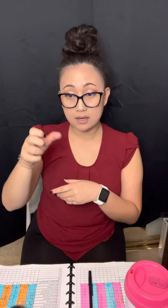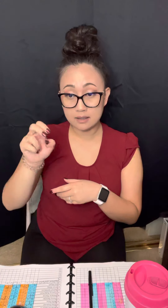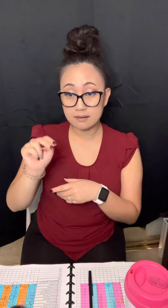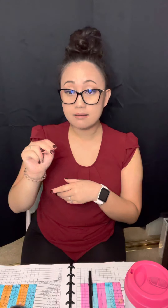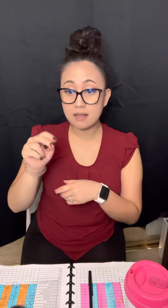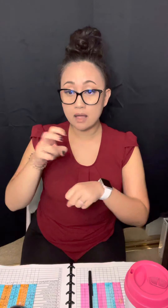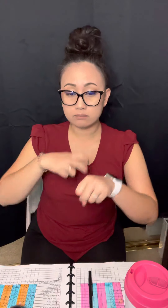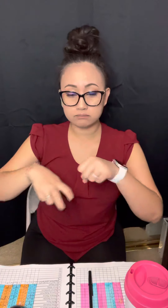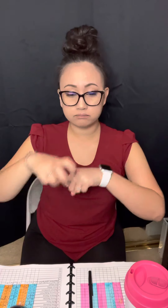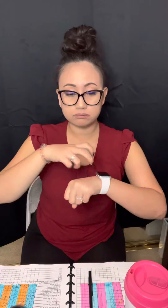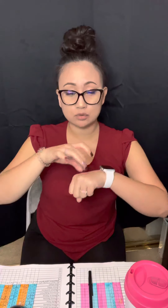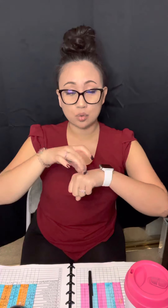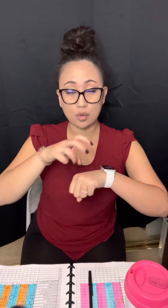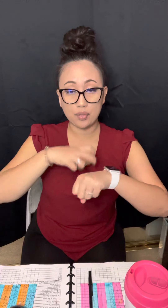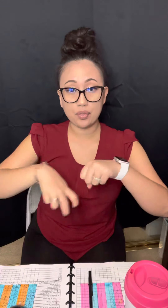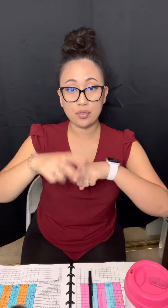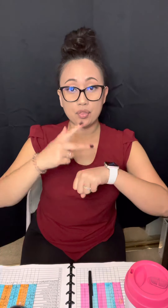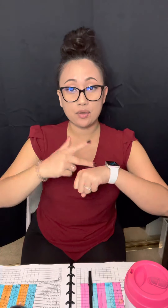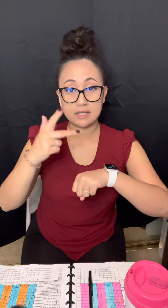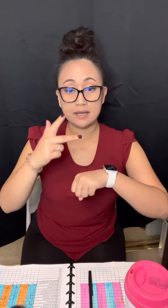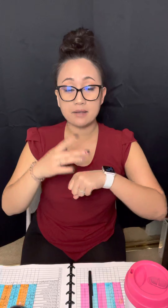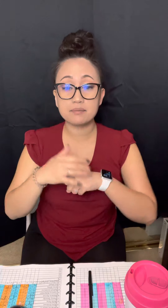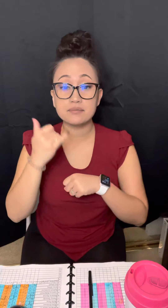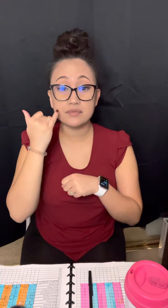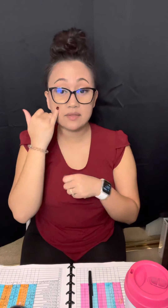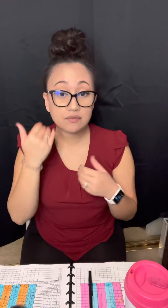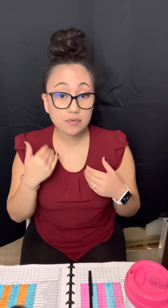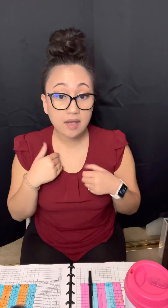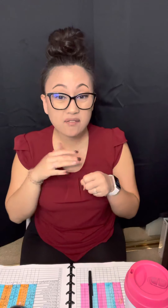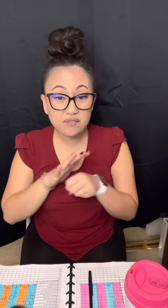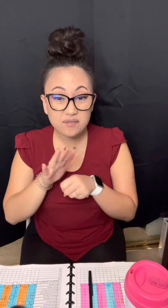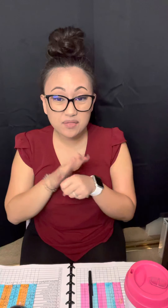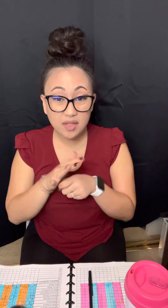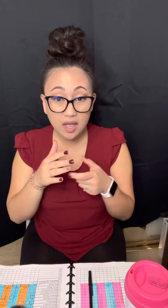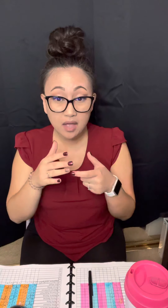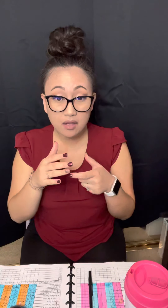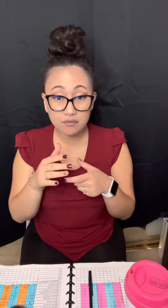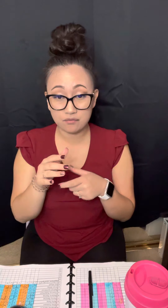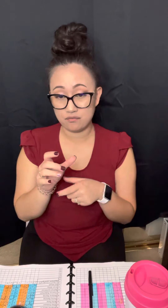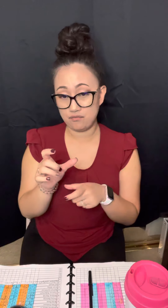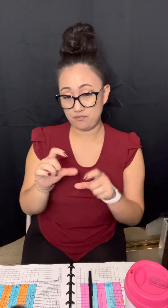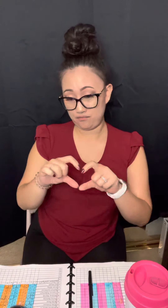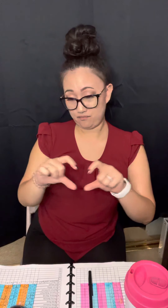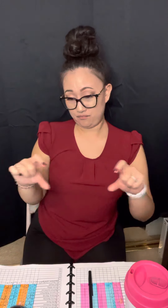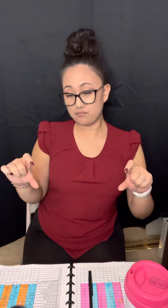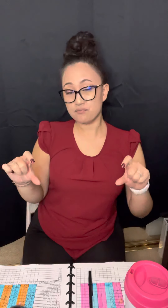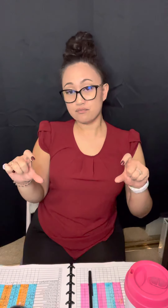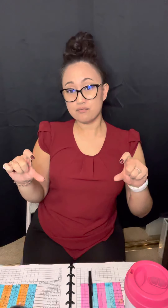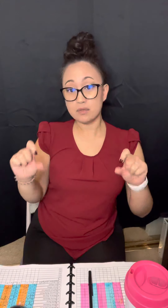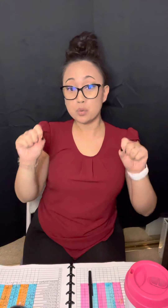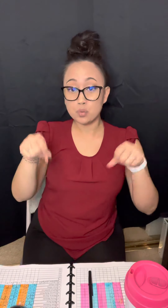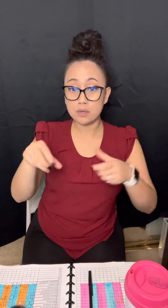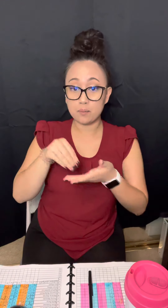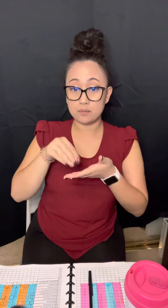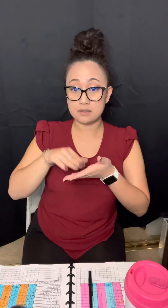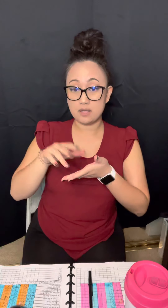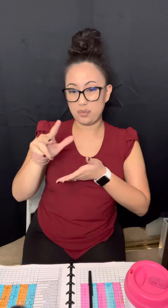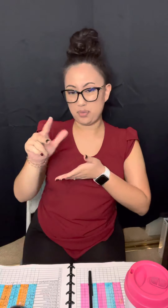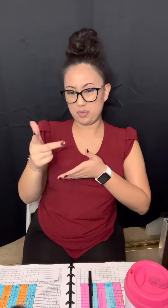you have enough room to do 3, you can do a third one. But if you run out of room, you